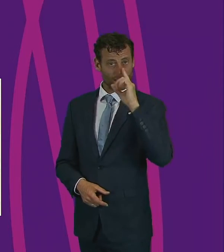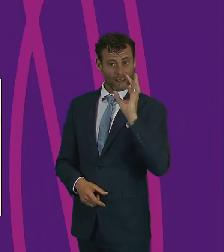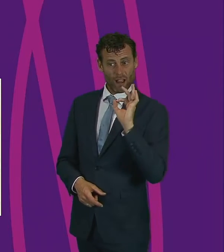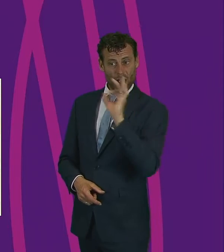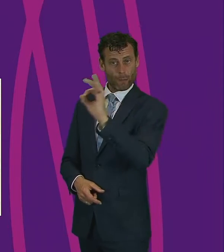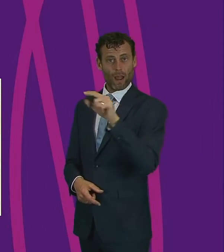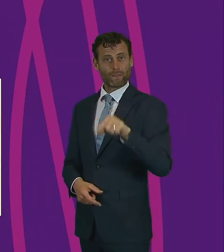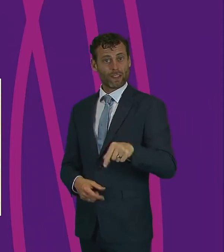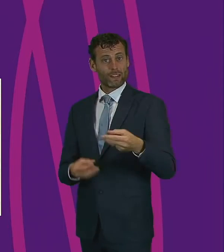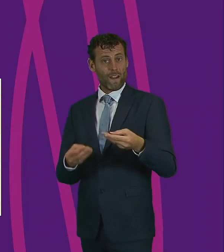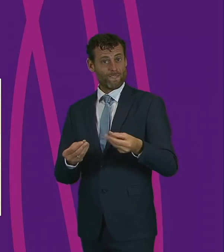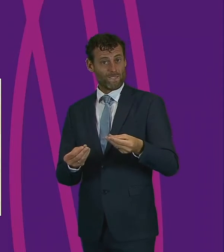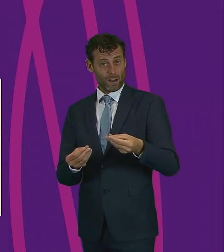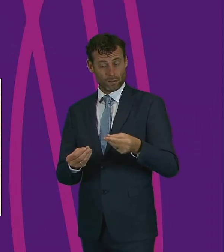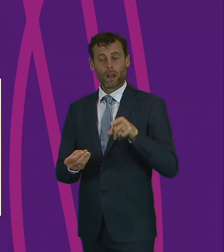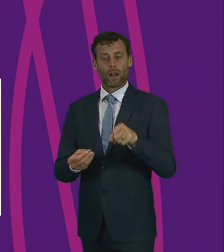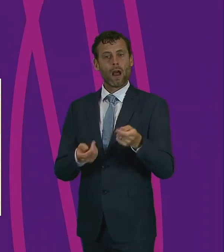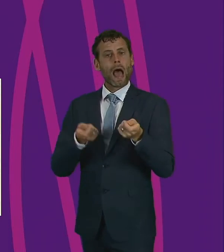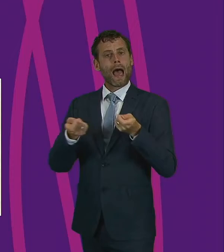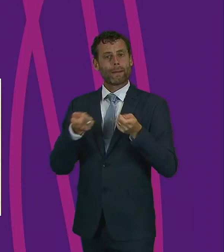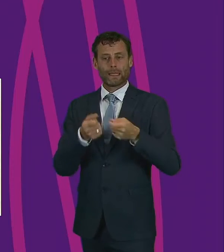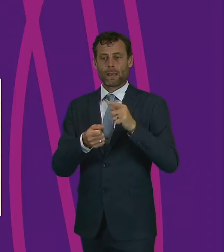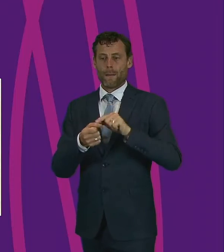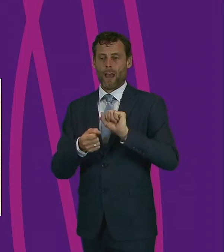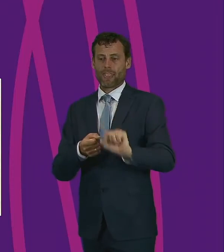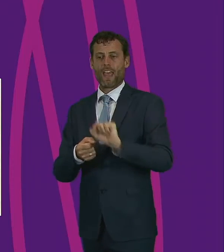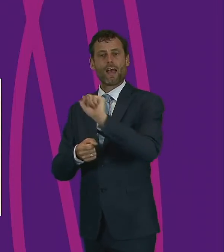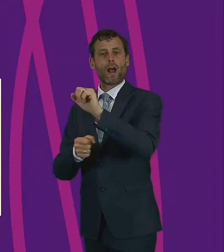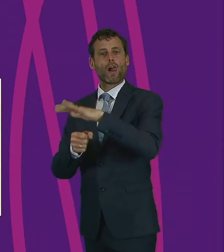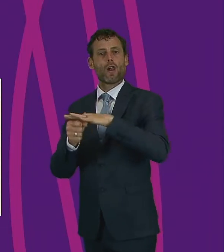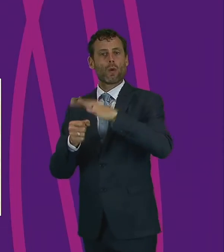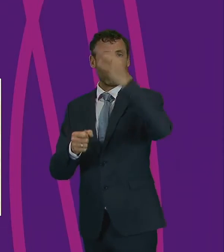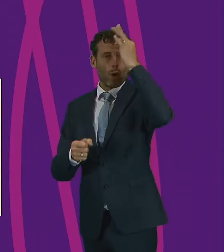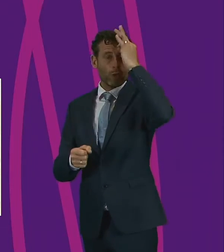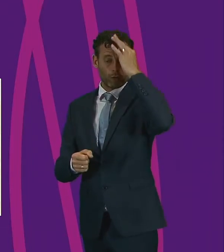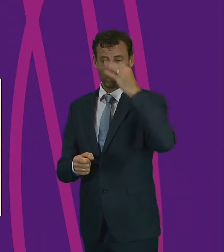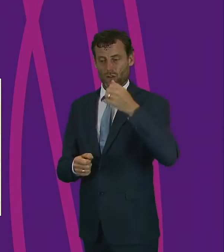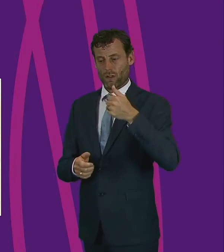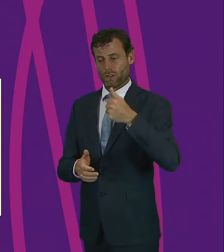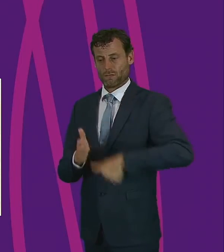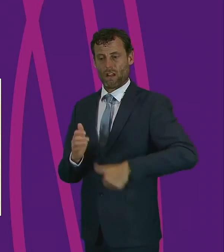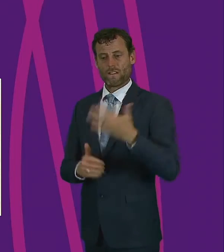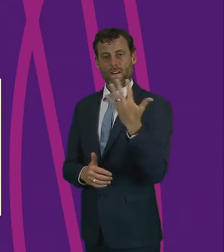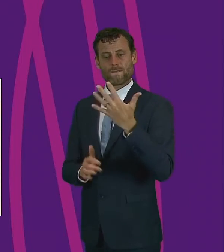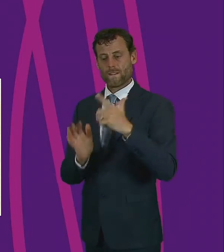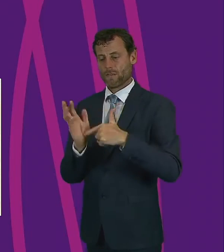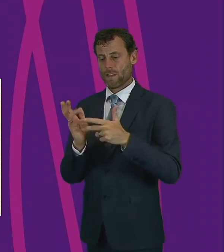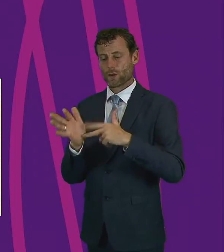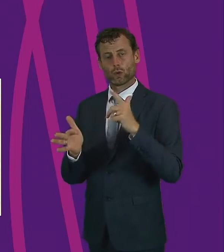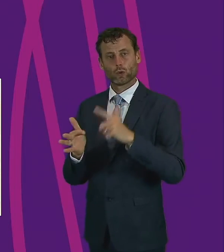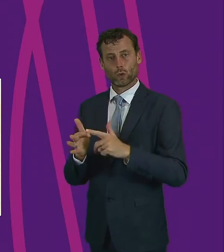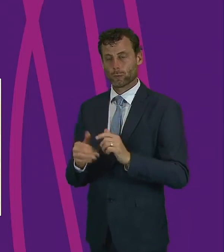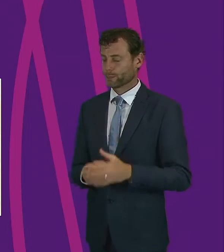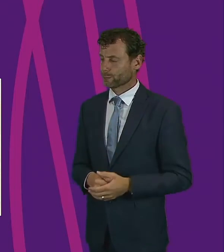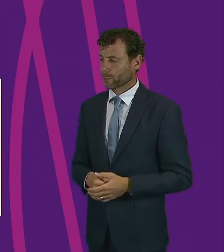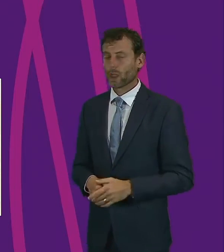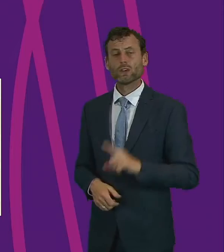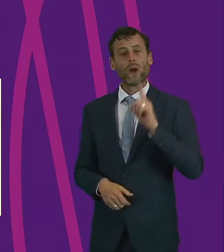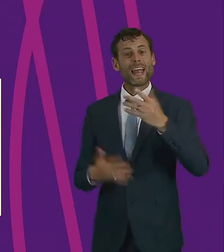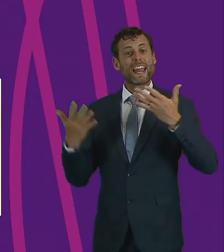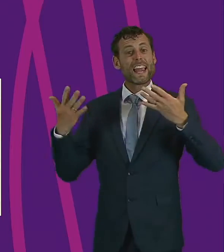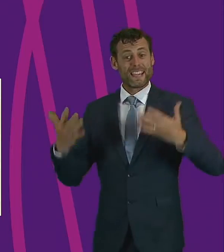administered by local authorities, on the 15th of June. In the short to medium term, businesses will need further resources to aid recovery as they rebuild their